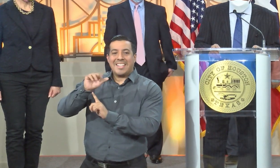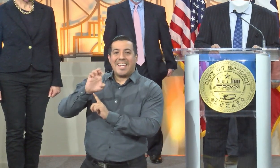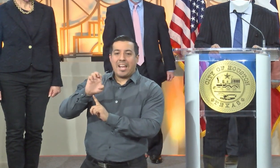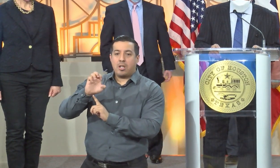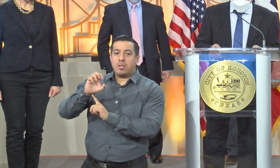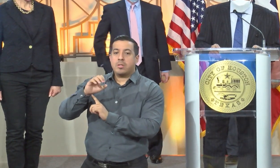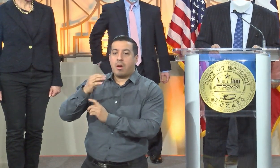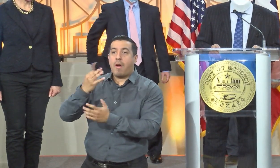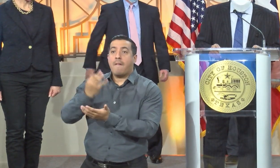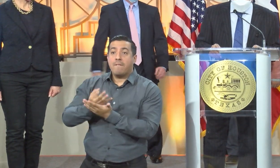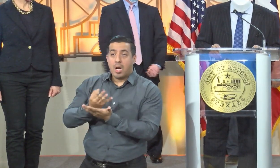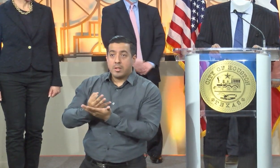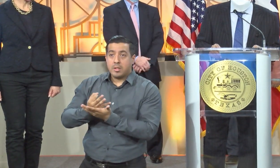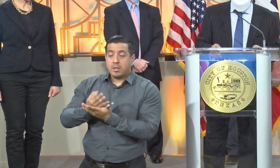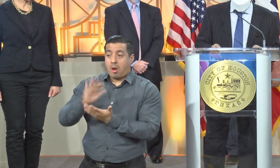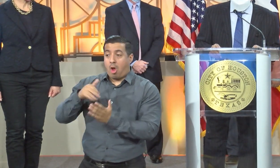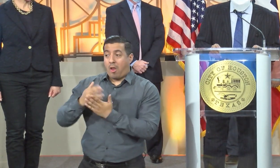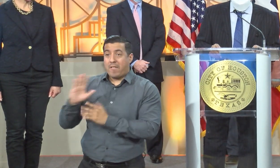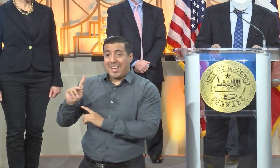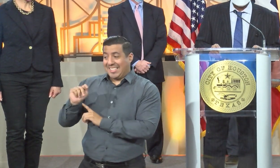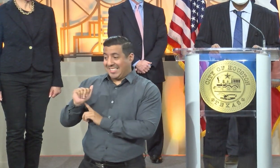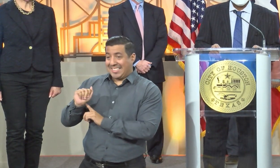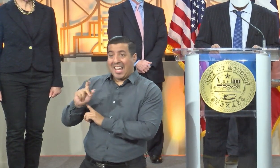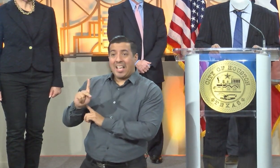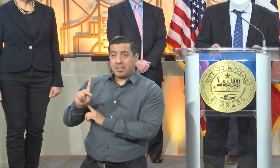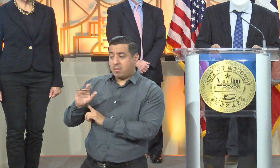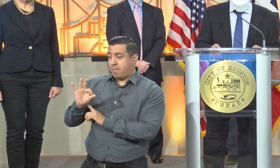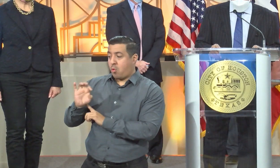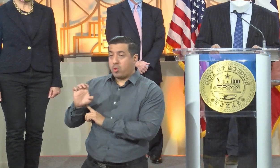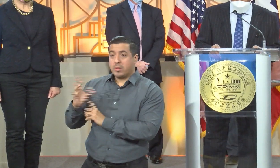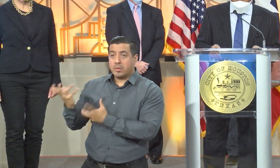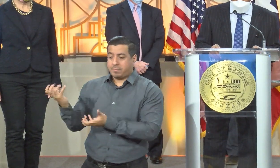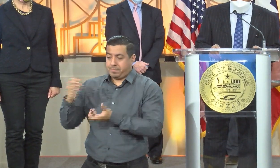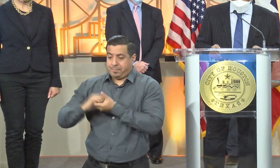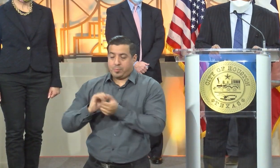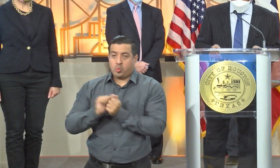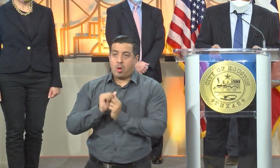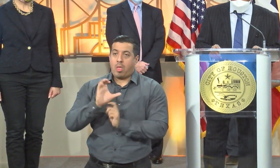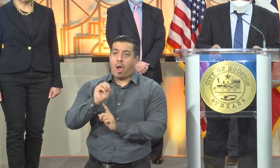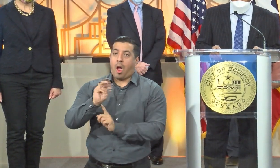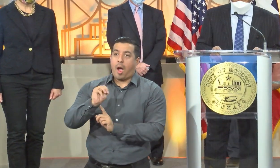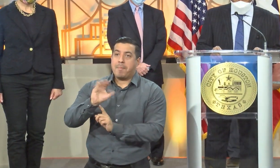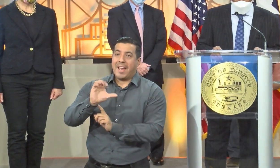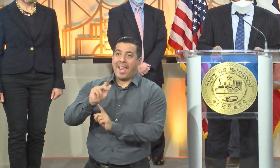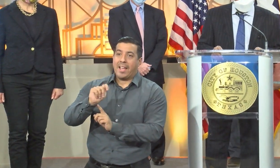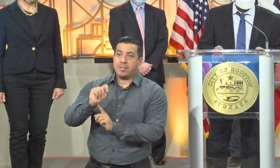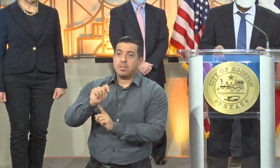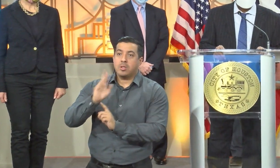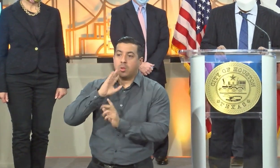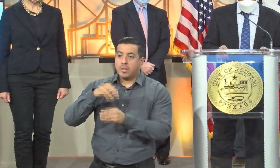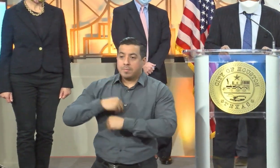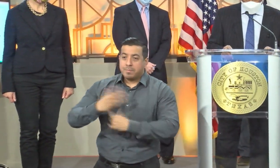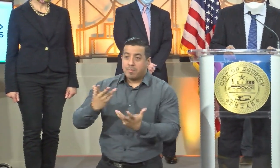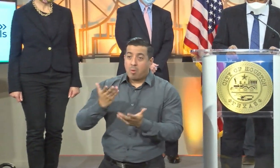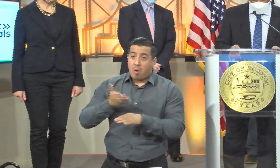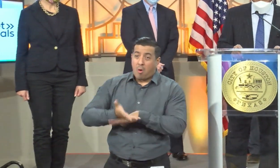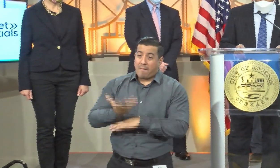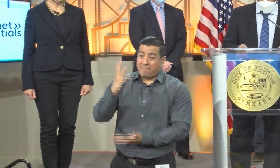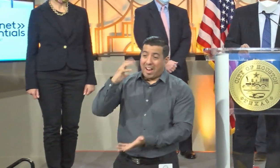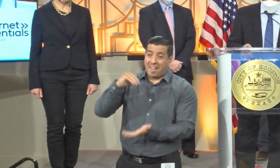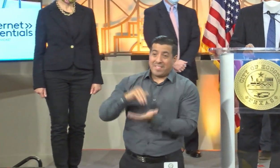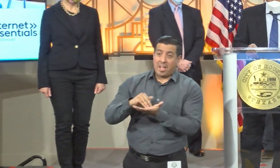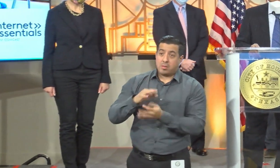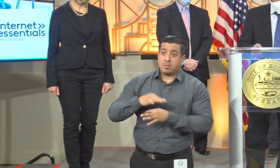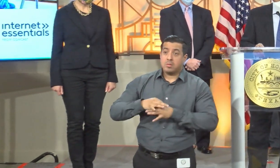The Health Equity Response HER Task Force has partnered with Comcast to provide approximately 5,000